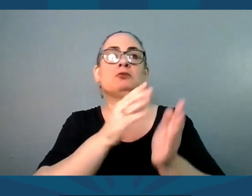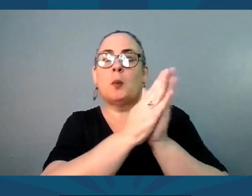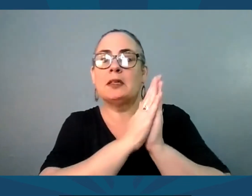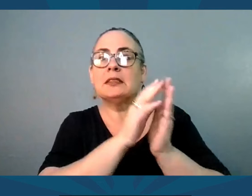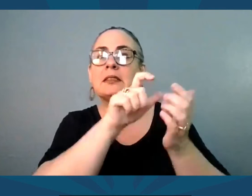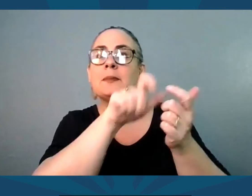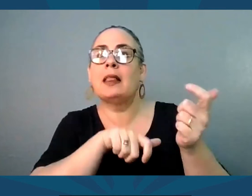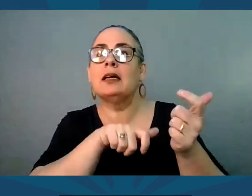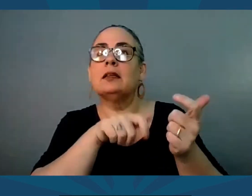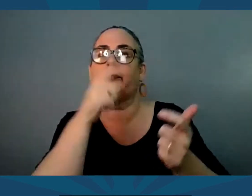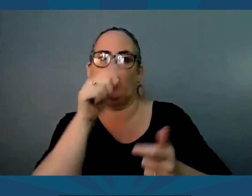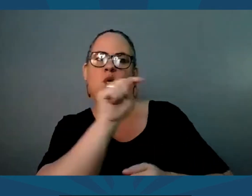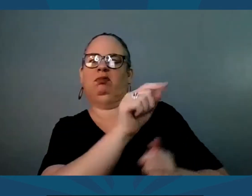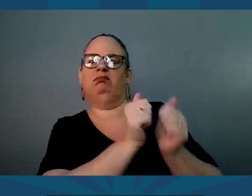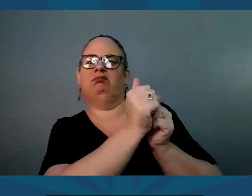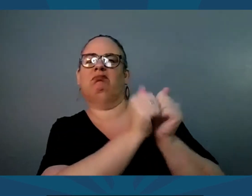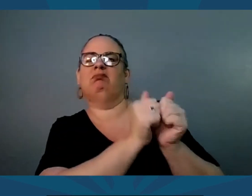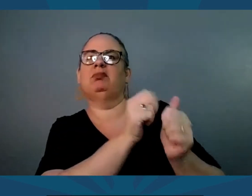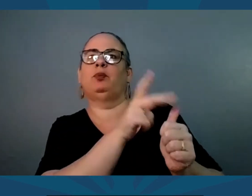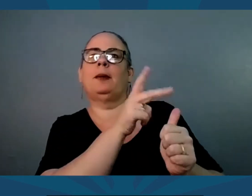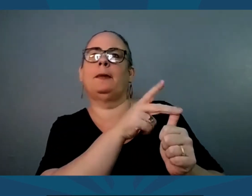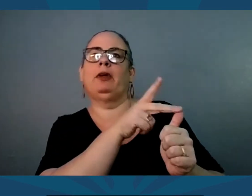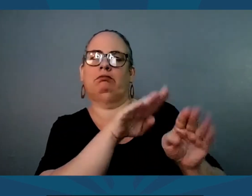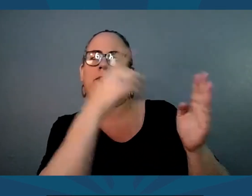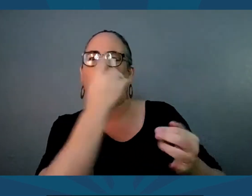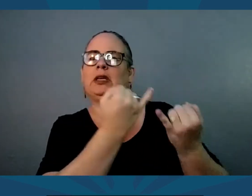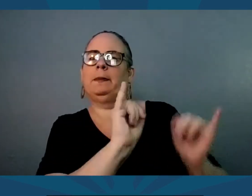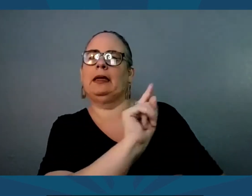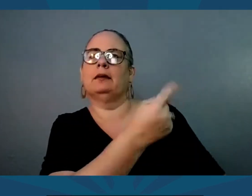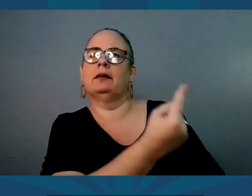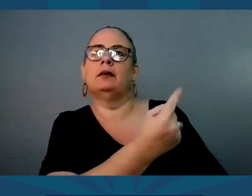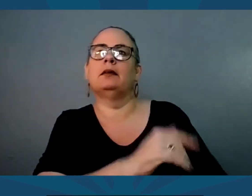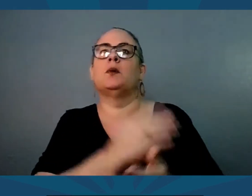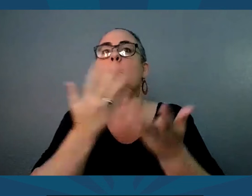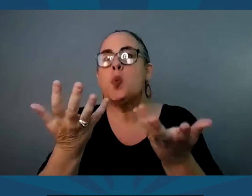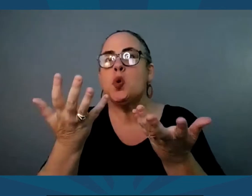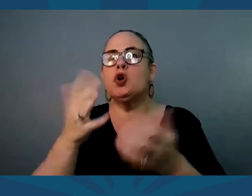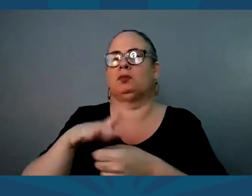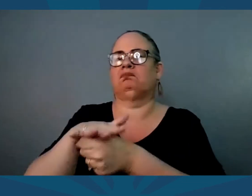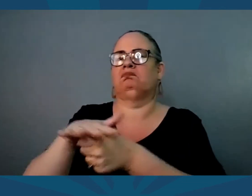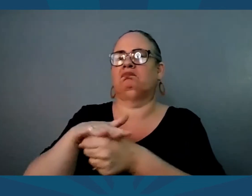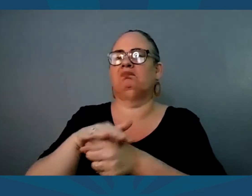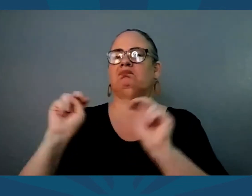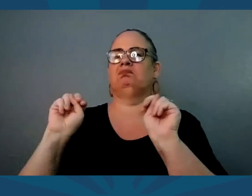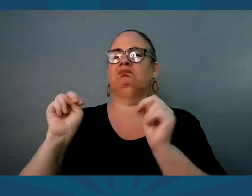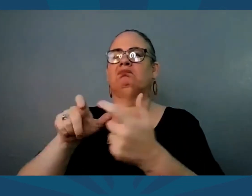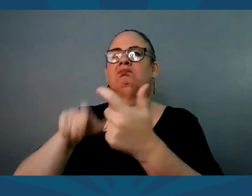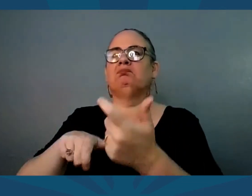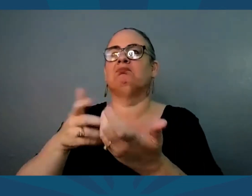Independent voters that have requested a ballot for a party holding a primary open to independents or a